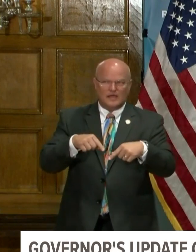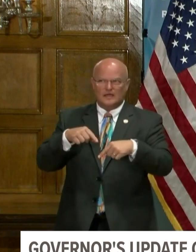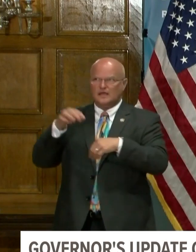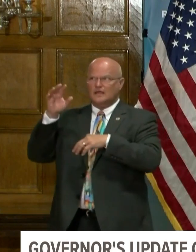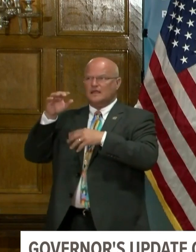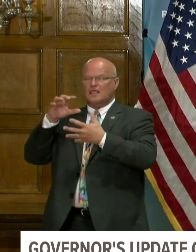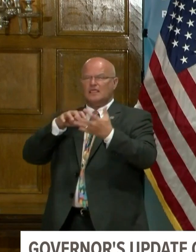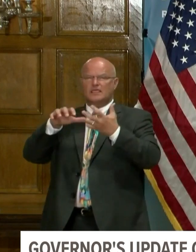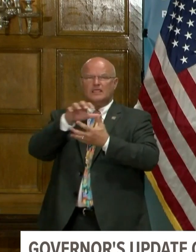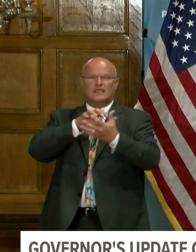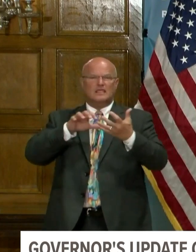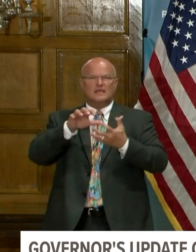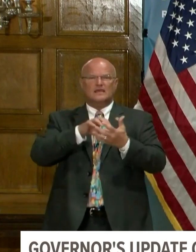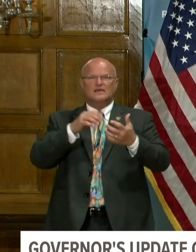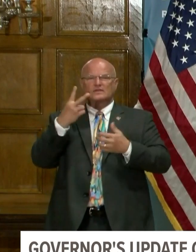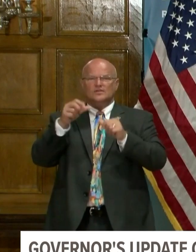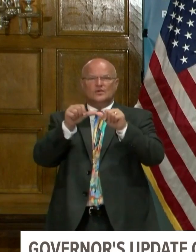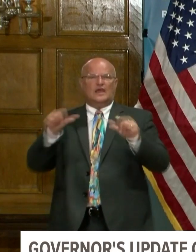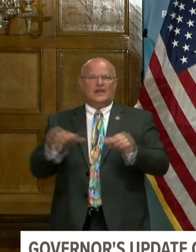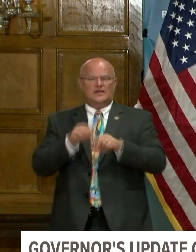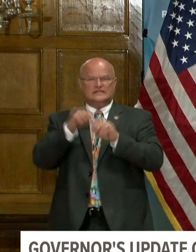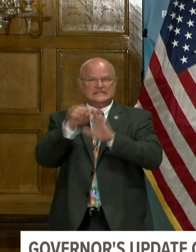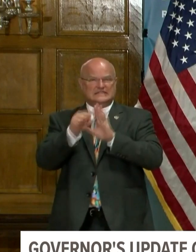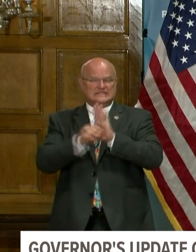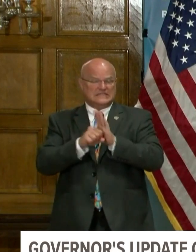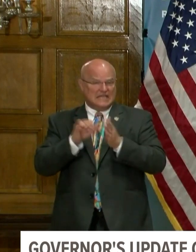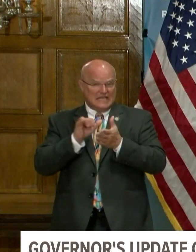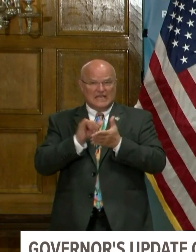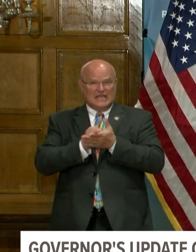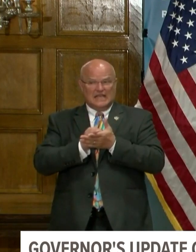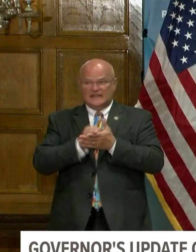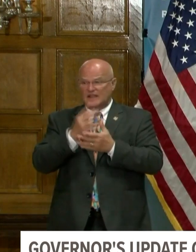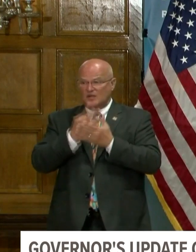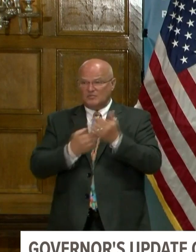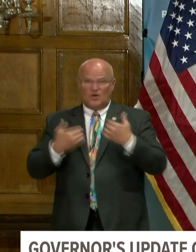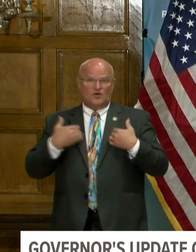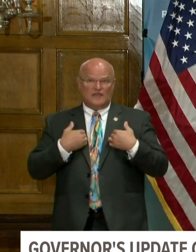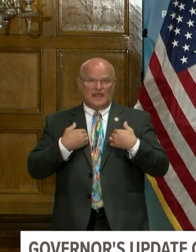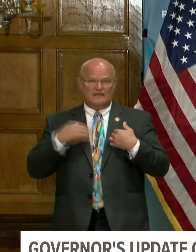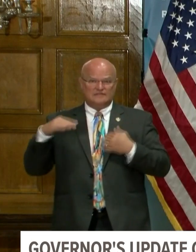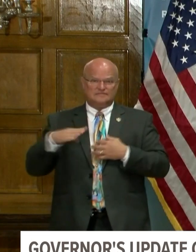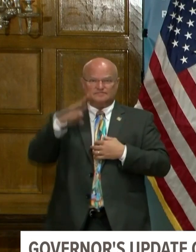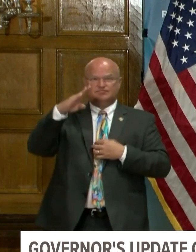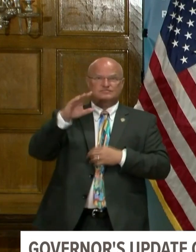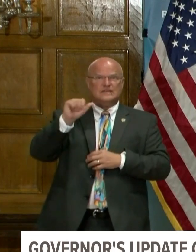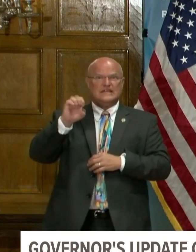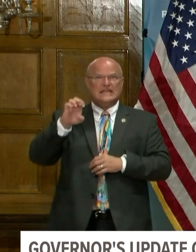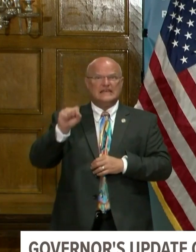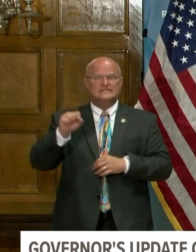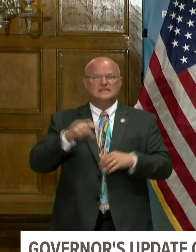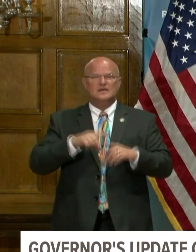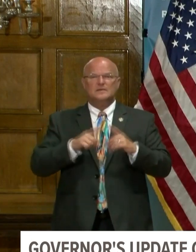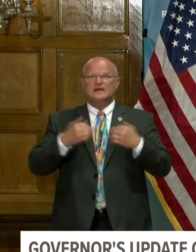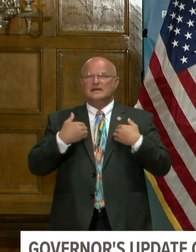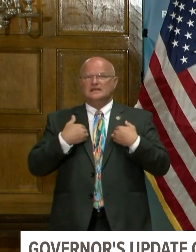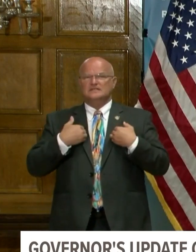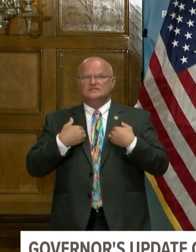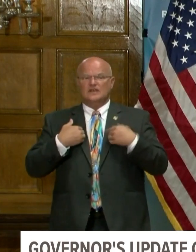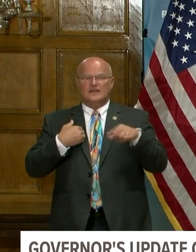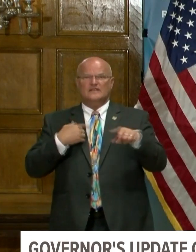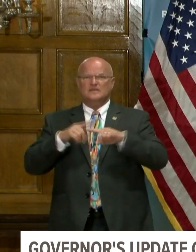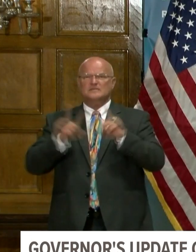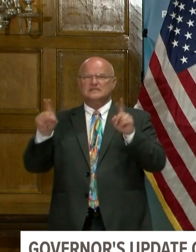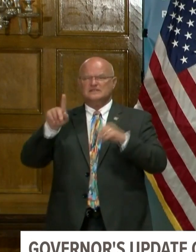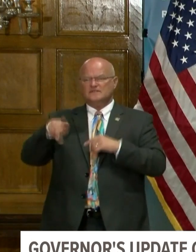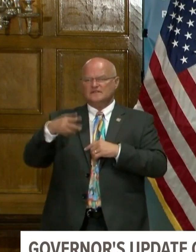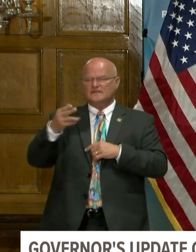all of a sudden you've got 2 areas that are both having an uptick in cases, but you've got them in